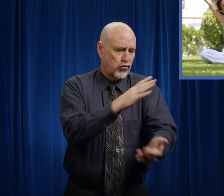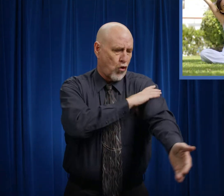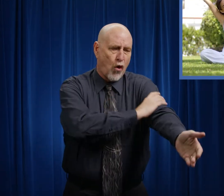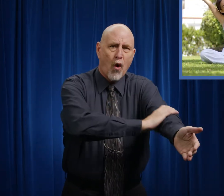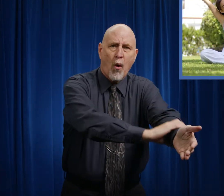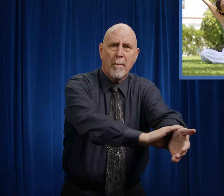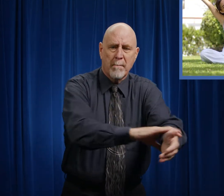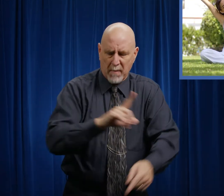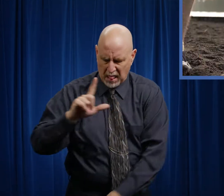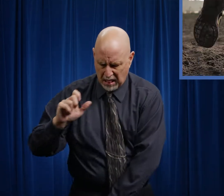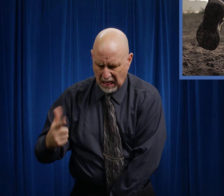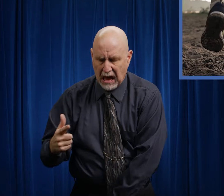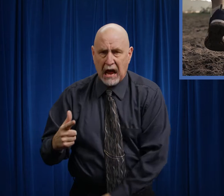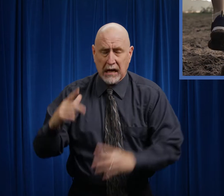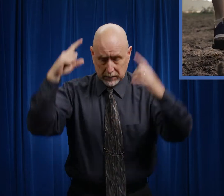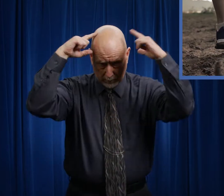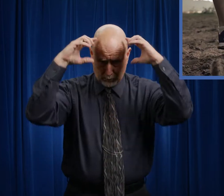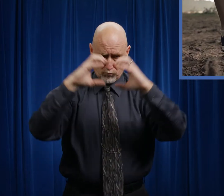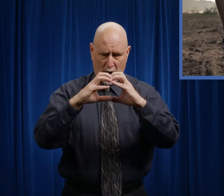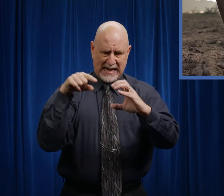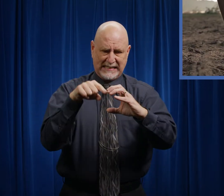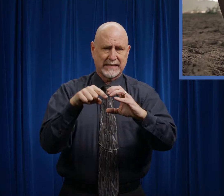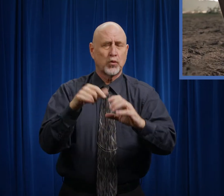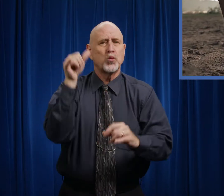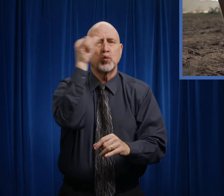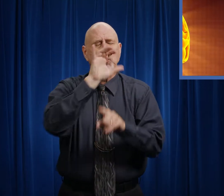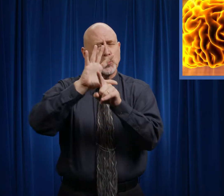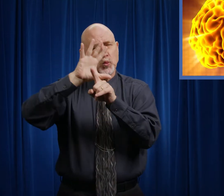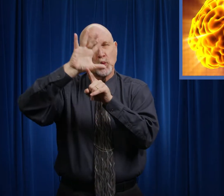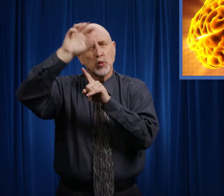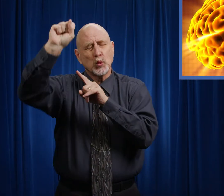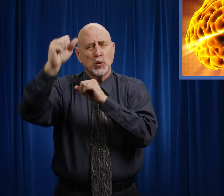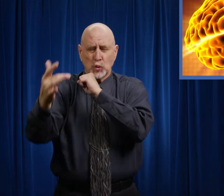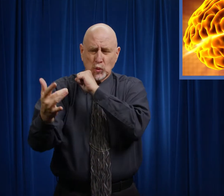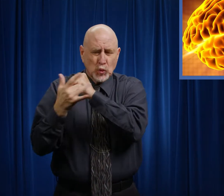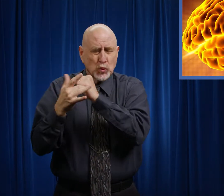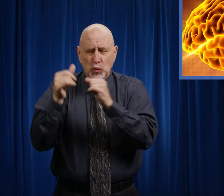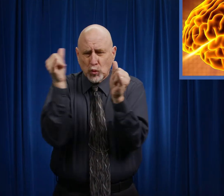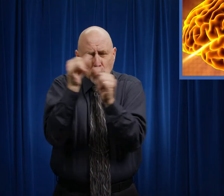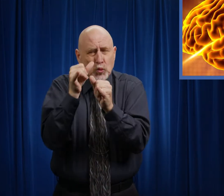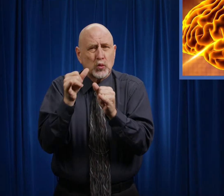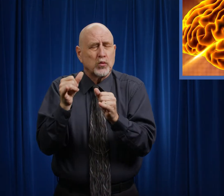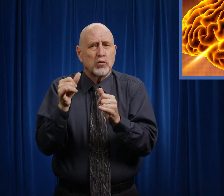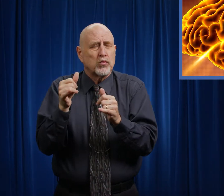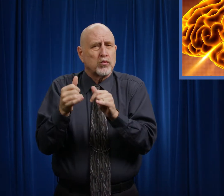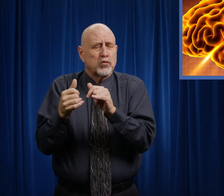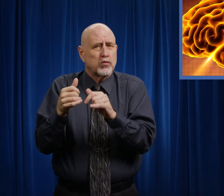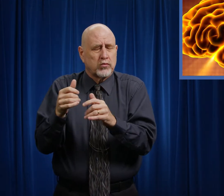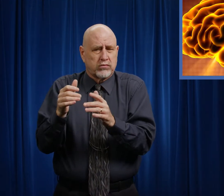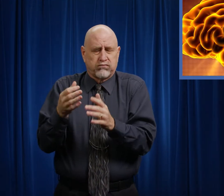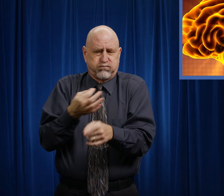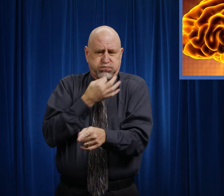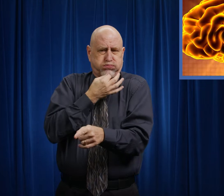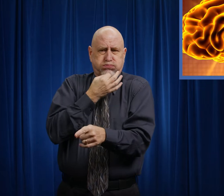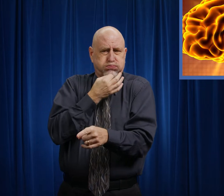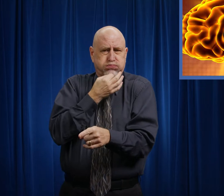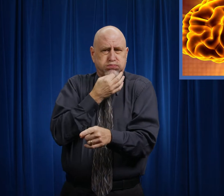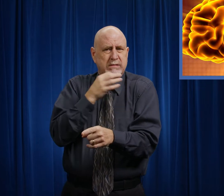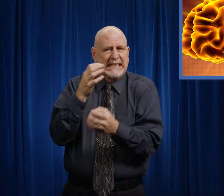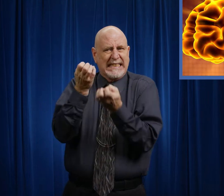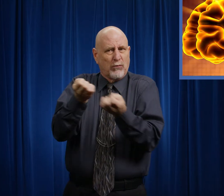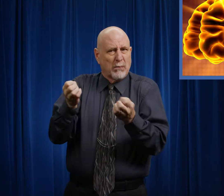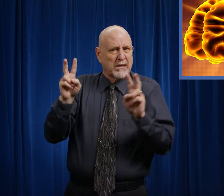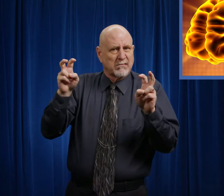arm and the leg and the brain, and we see that those are some of the most advanced, technologically savvy pieces